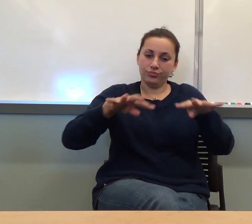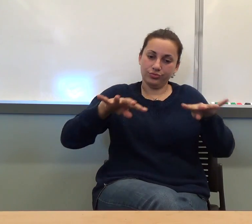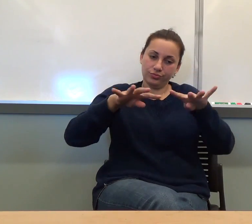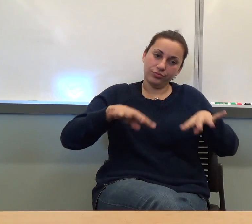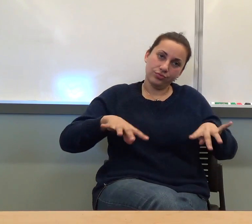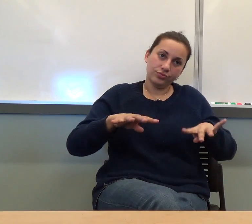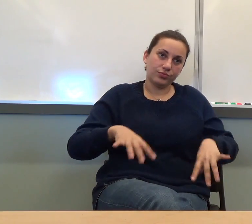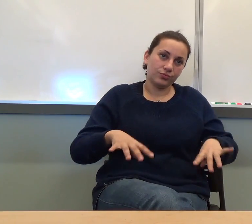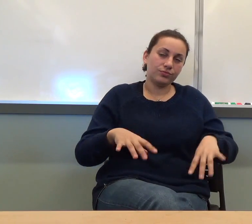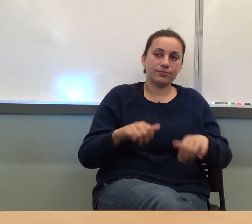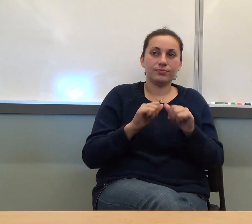forth.